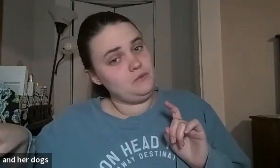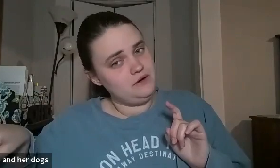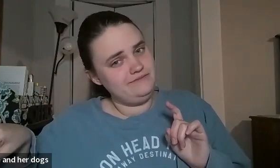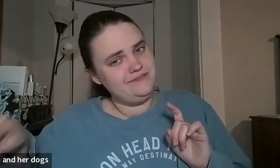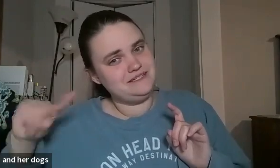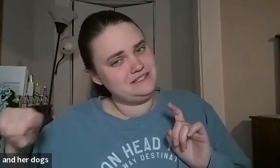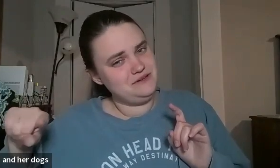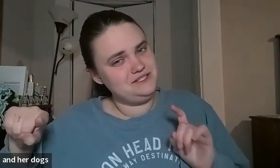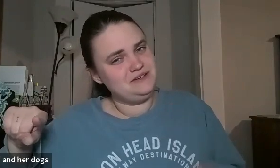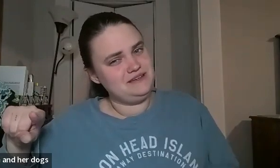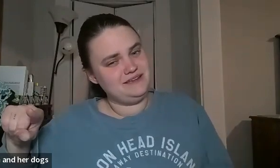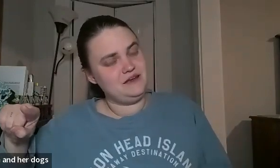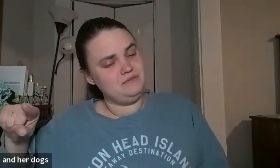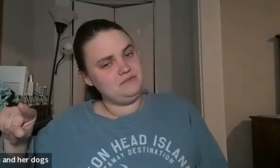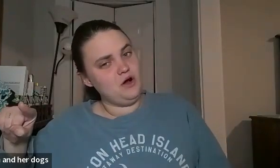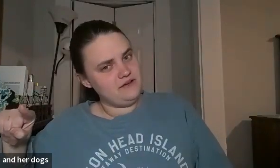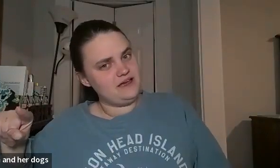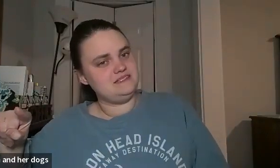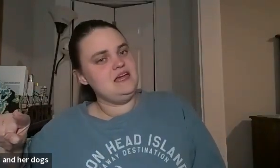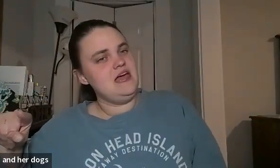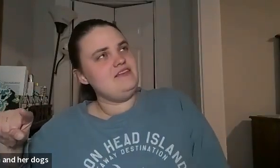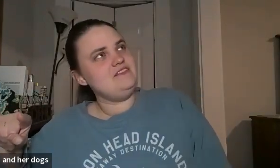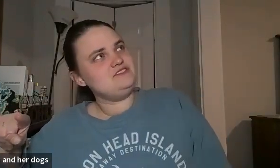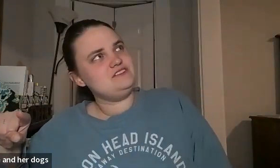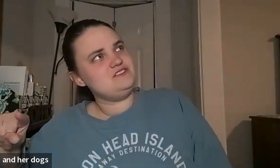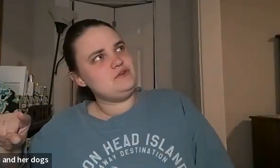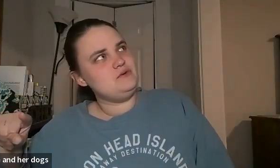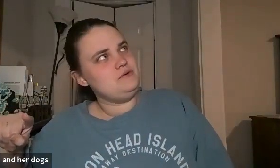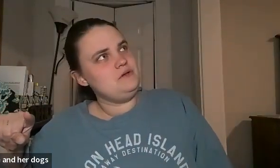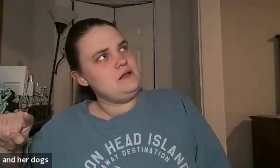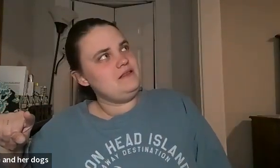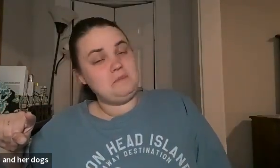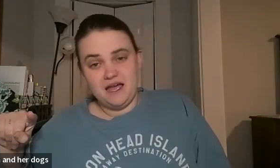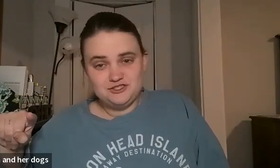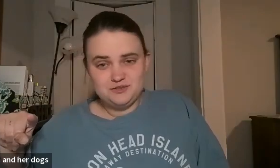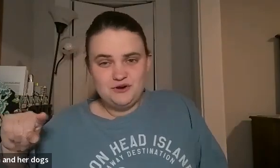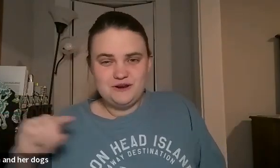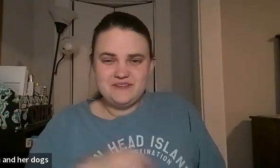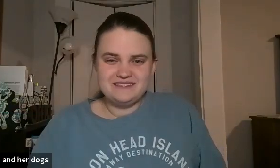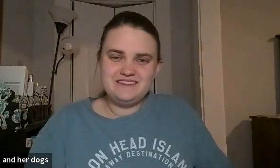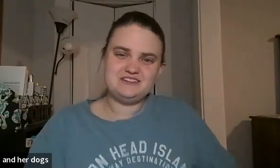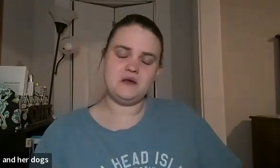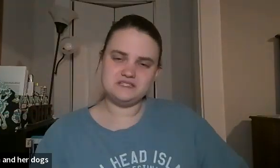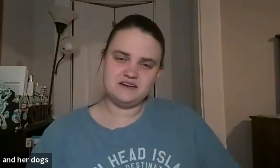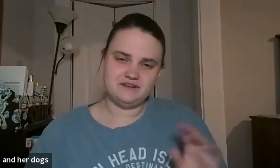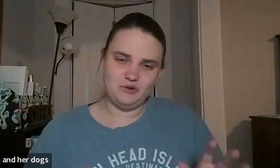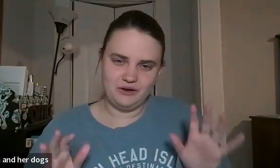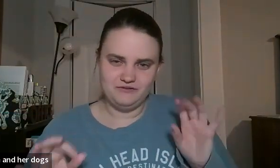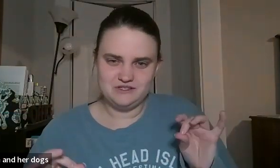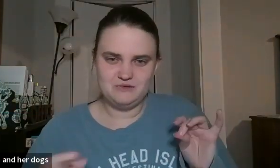word that's not so nice, it could come off as, and then there's also like master's program that's in there, so that one's kind of a more confusing one.